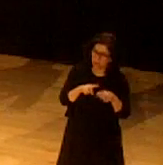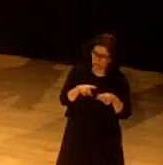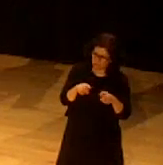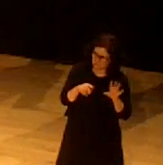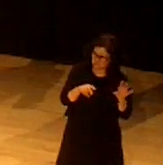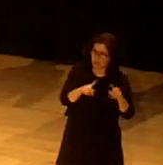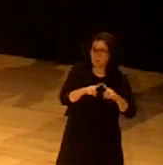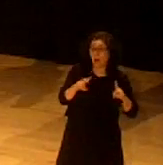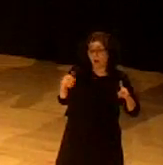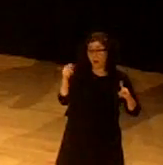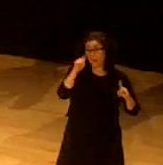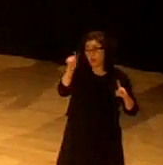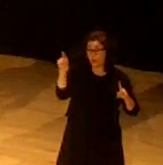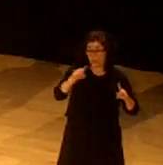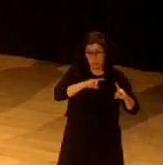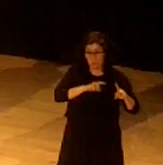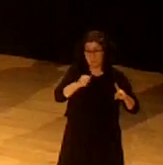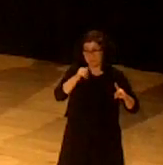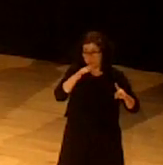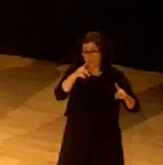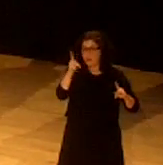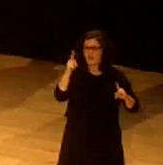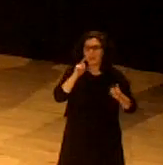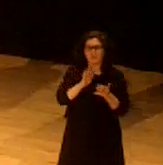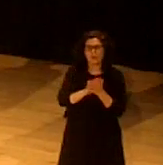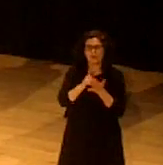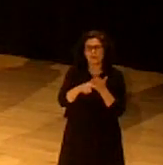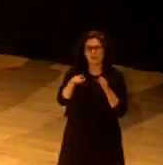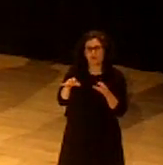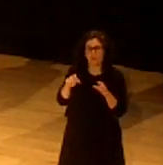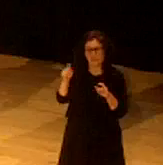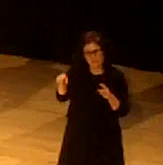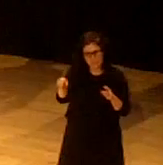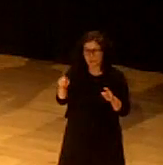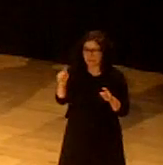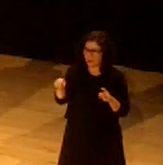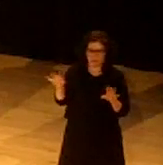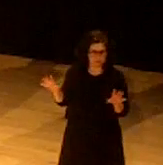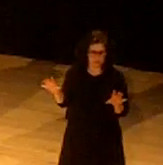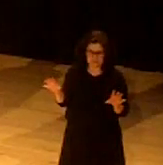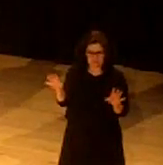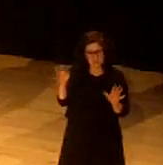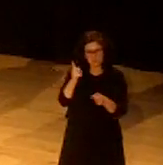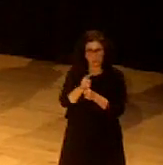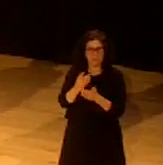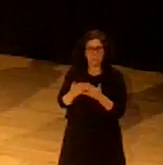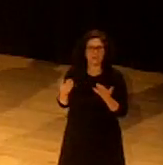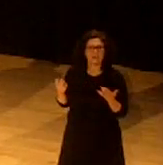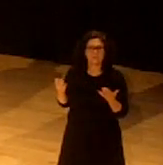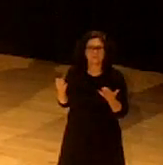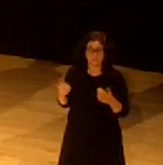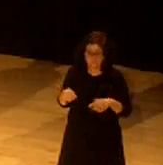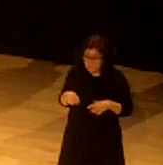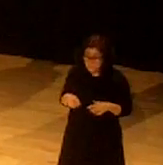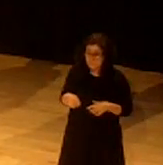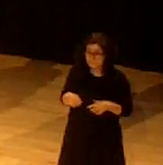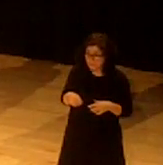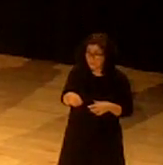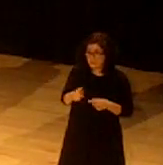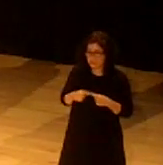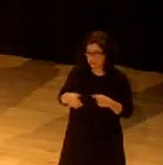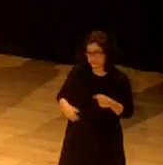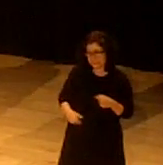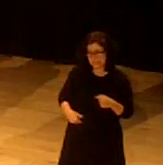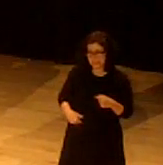film, all of them believing that what they're doing is necessary and right, end up inadvertently having an emotional reaction that they would